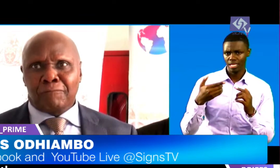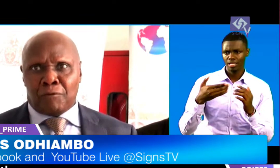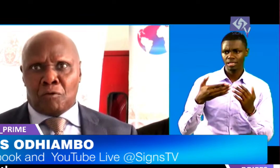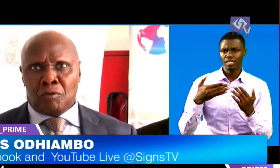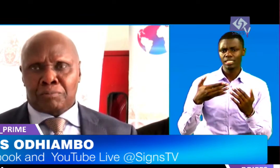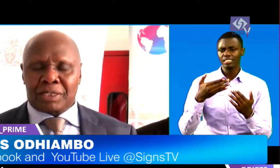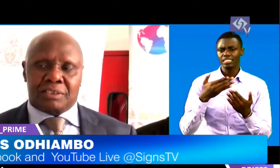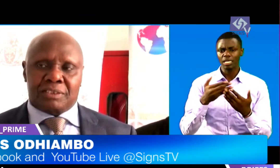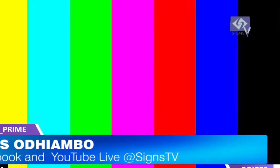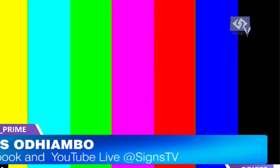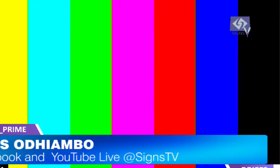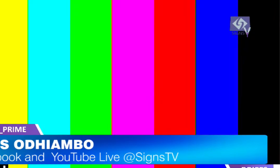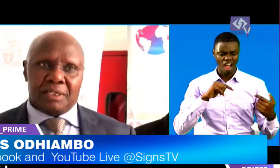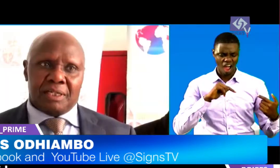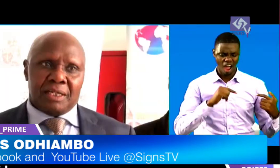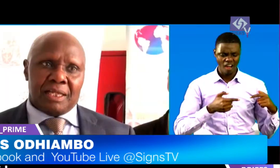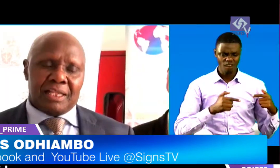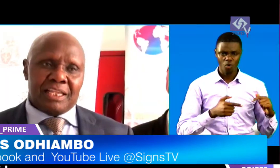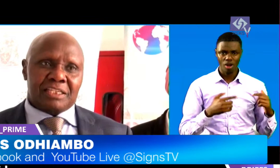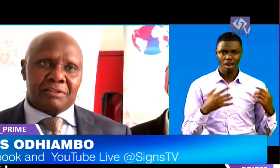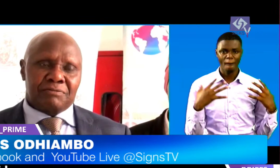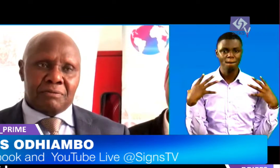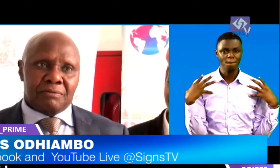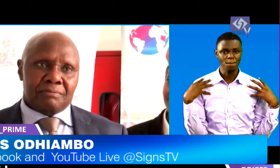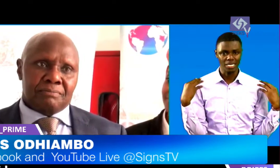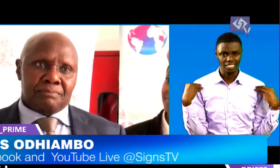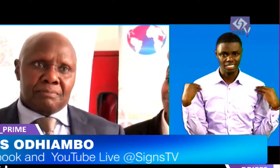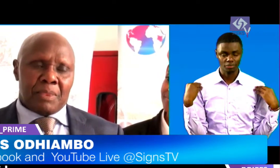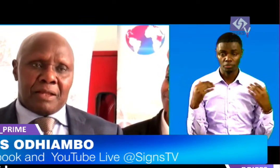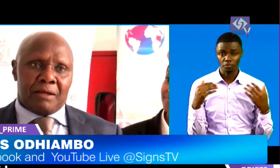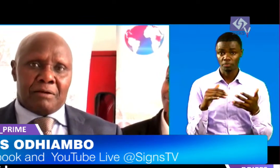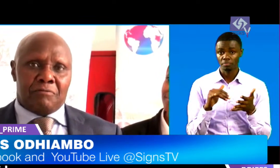the harmful practices that have